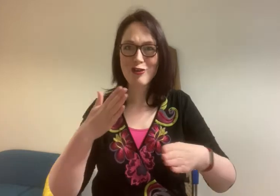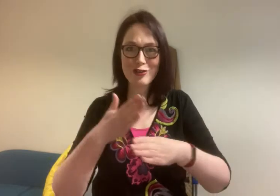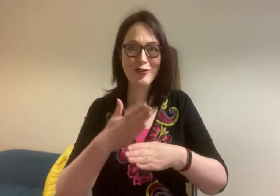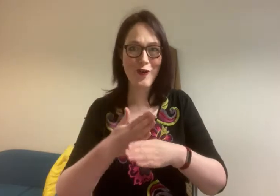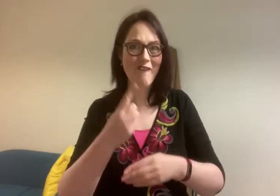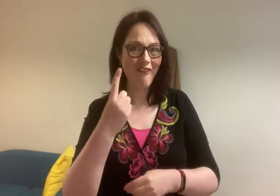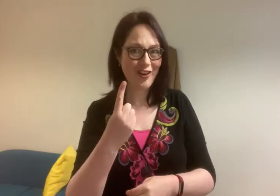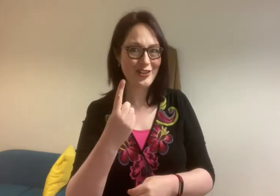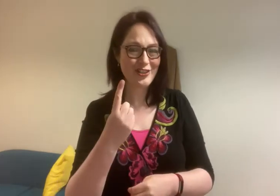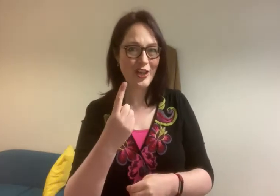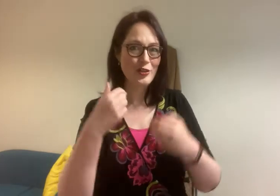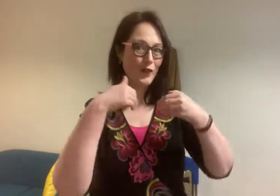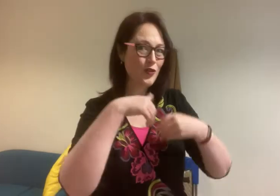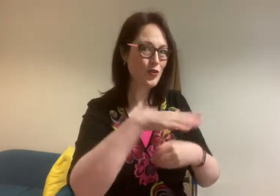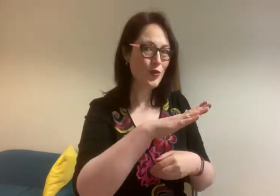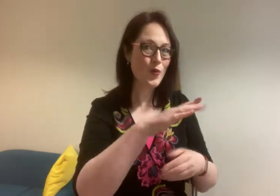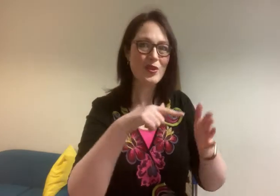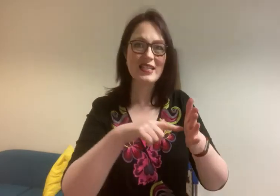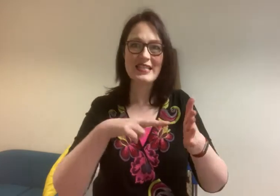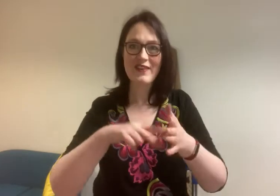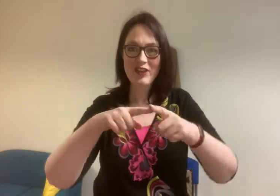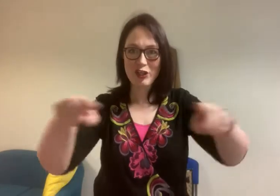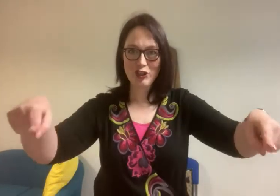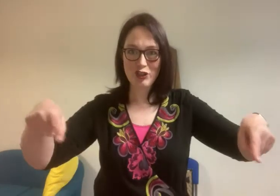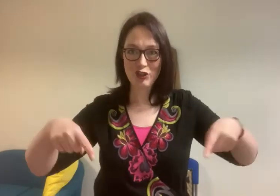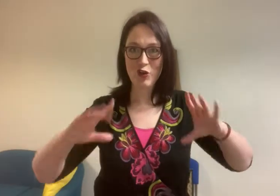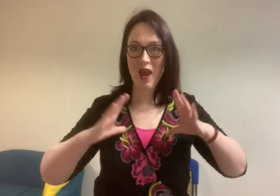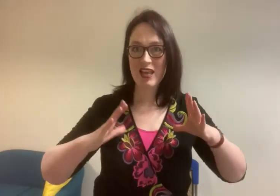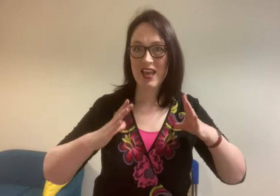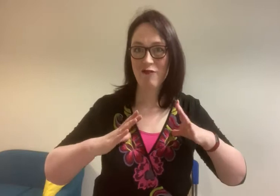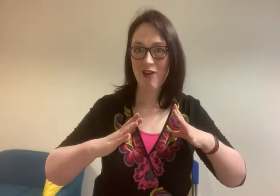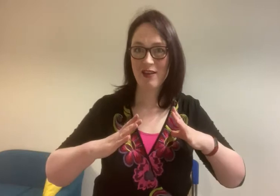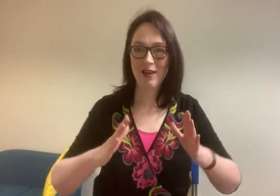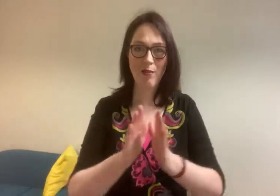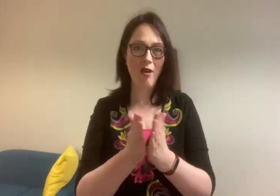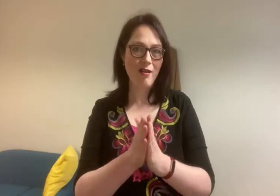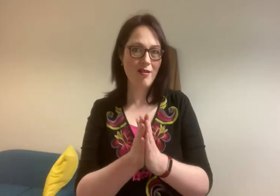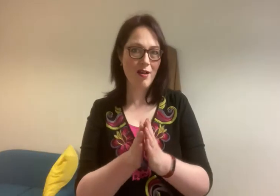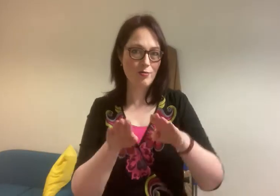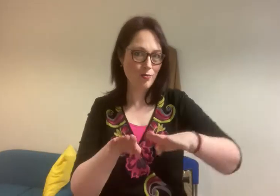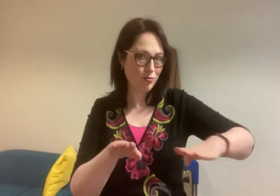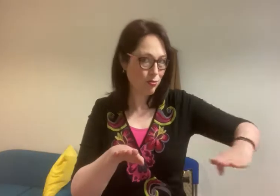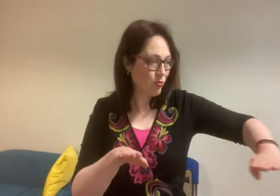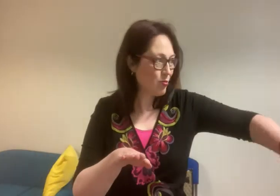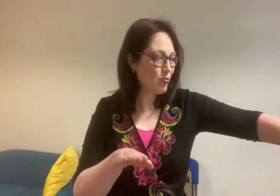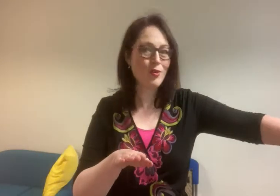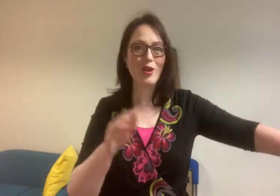So lots of things that we need to do. One of the first things I need to go is to check everything in the studio, make sure everything's arrived all the time, all the products that